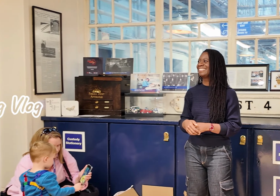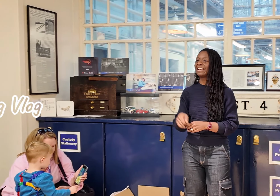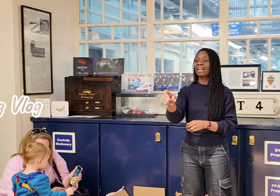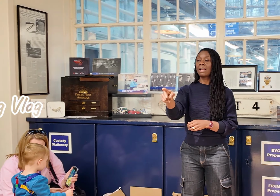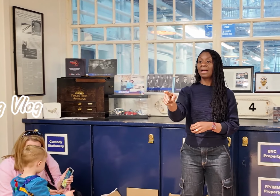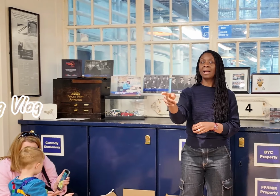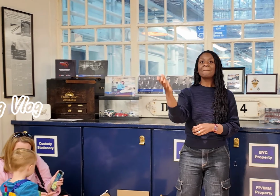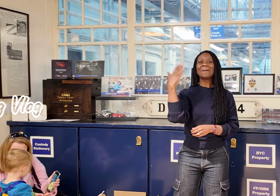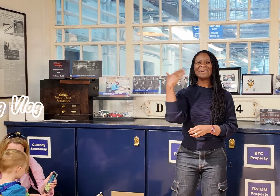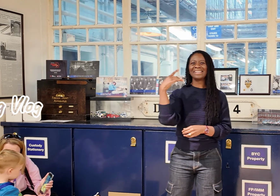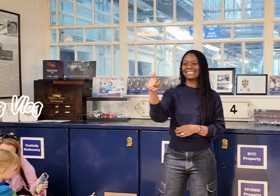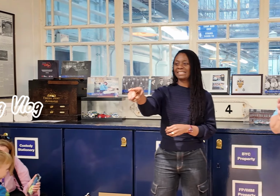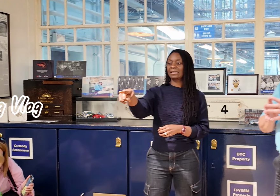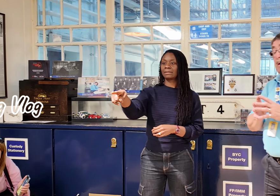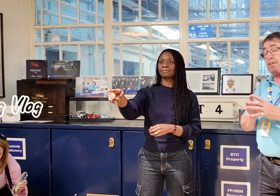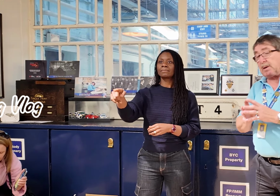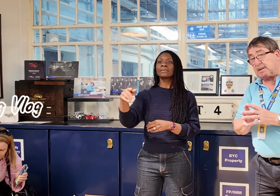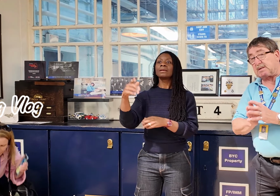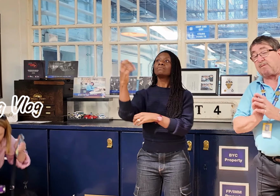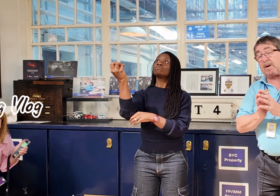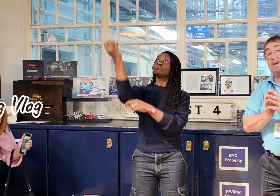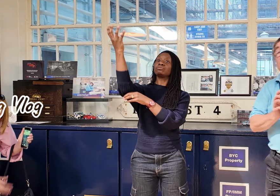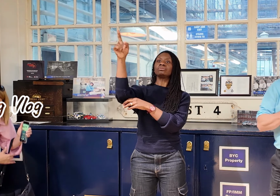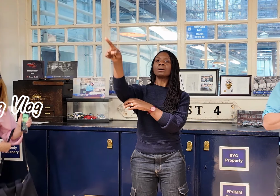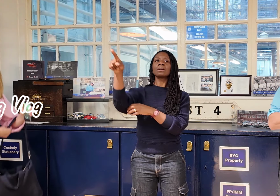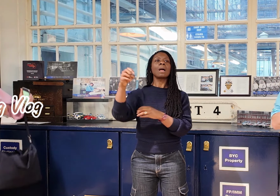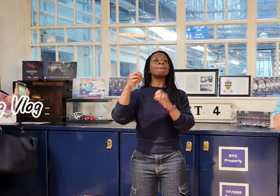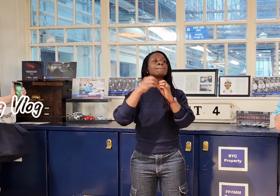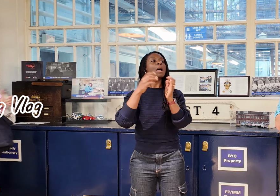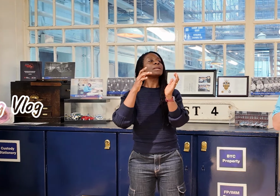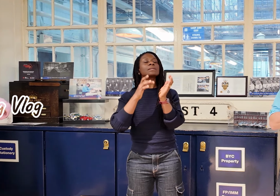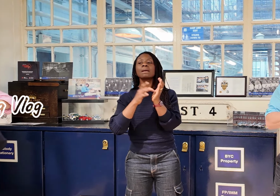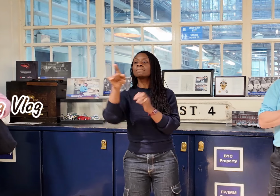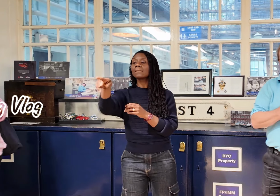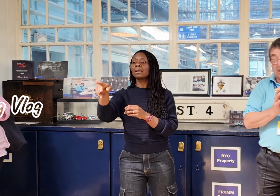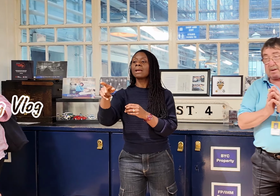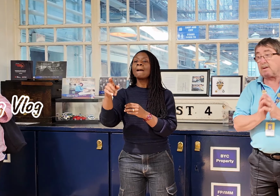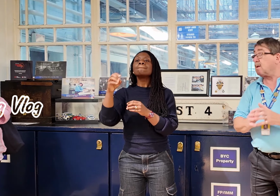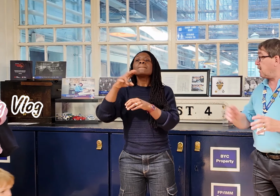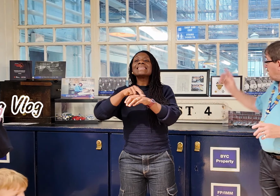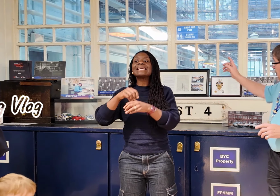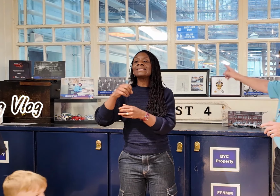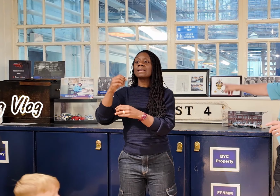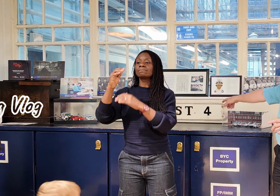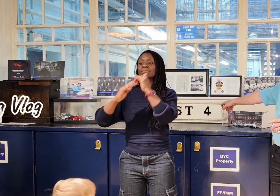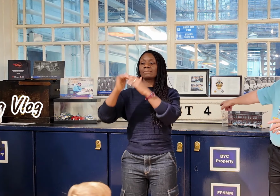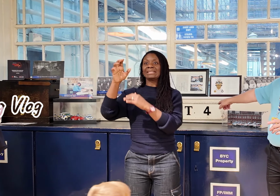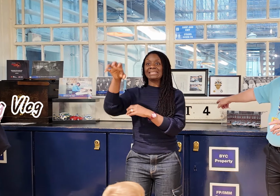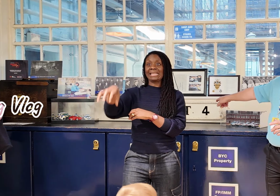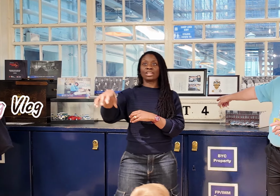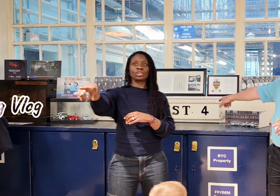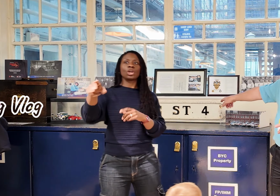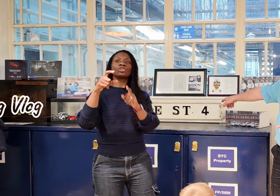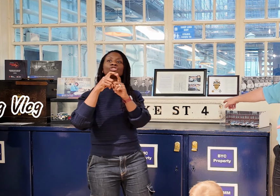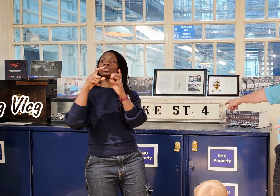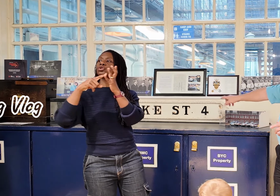that used to stand outside Birmingham Police's very first purpose-built police station called Duke